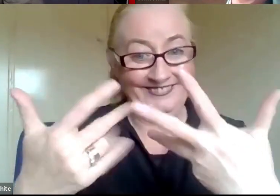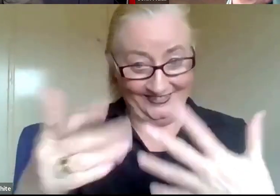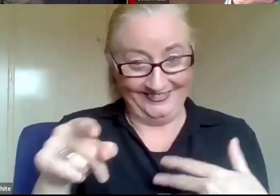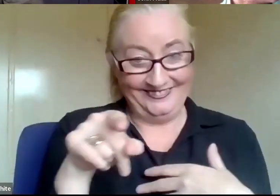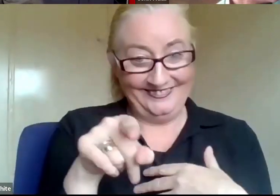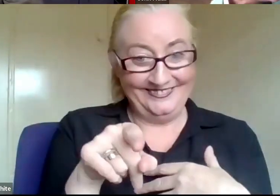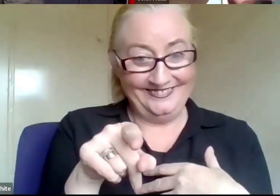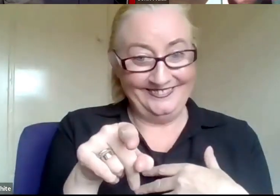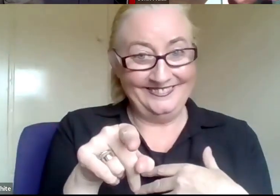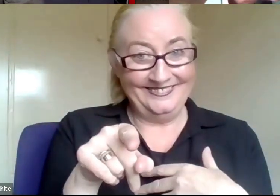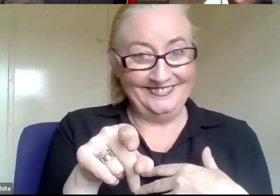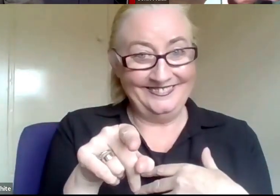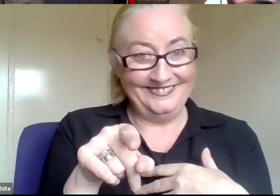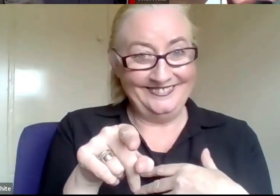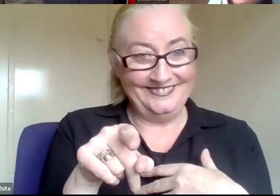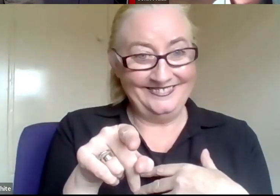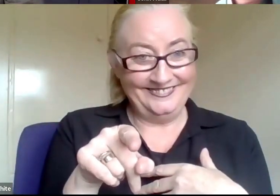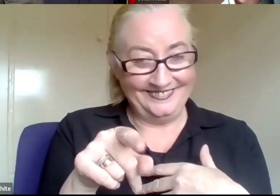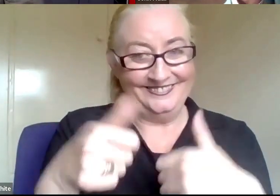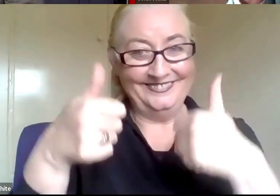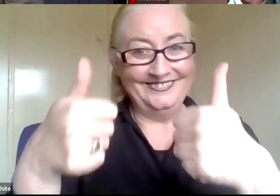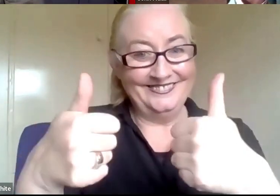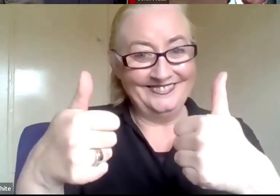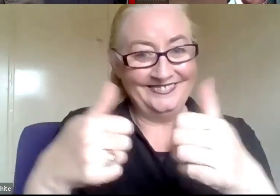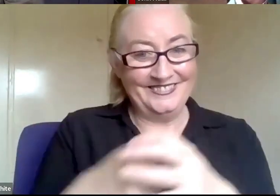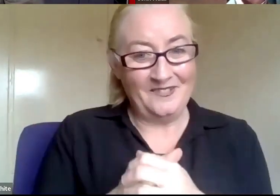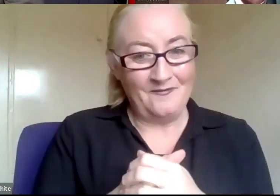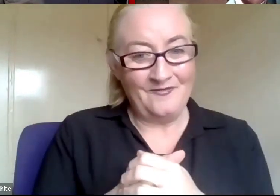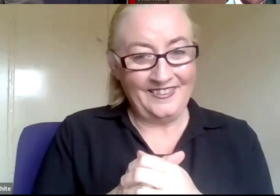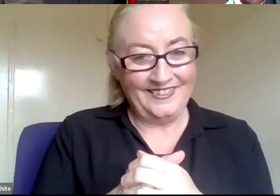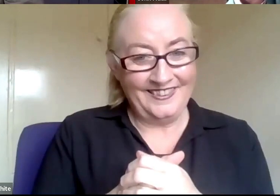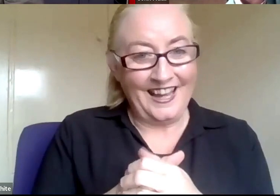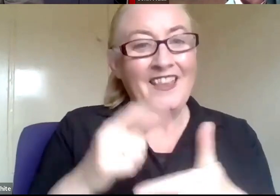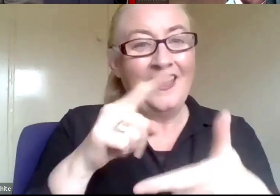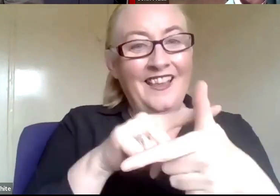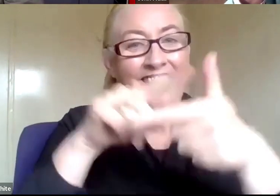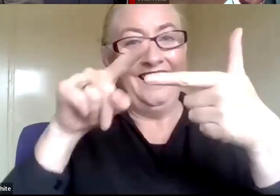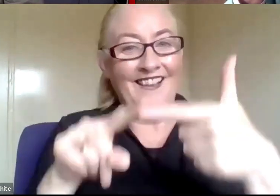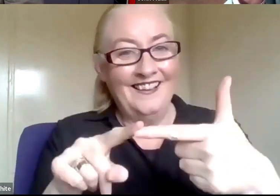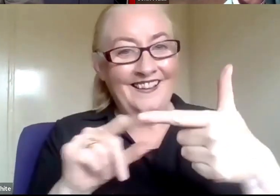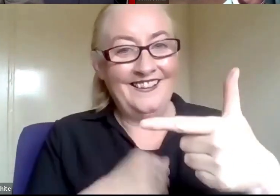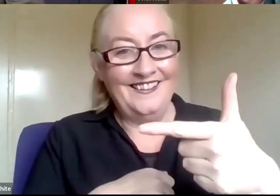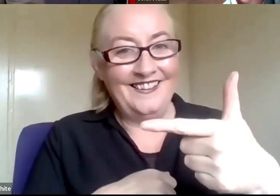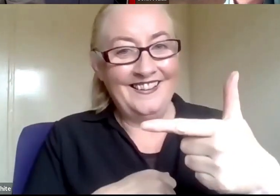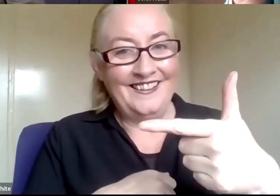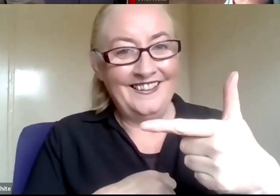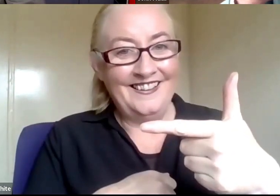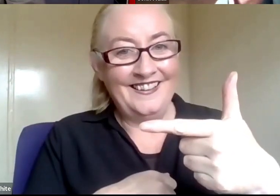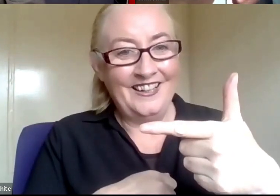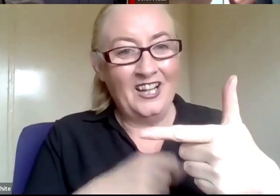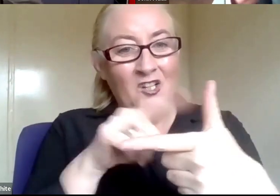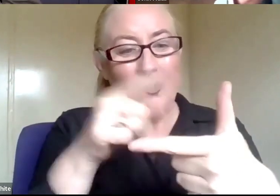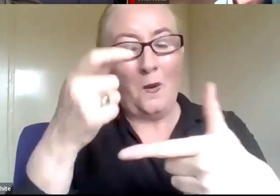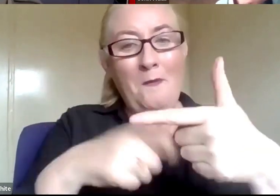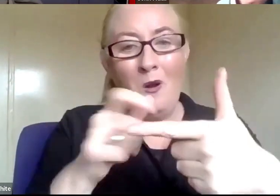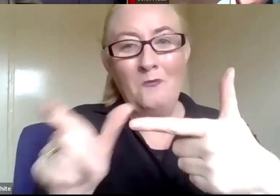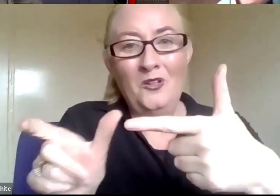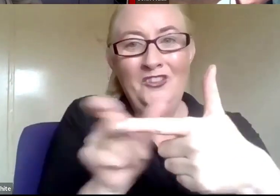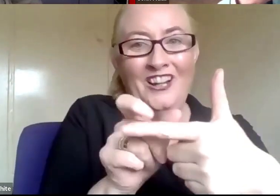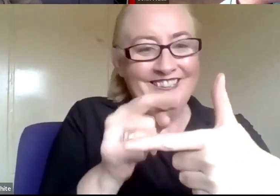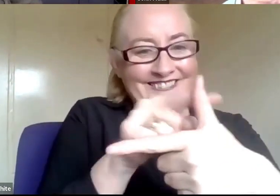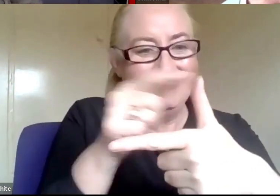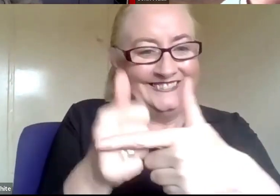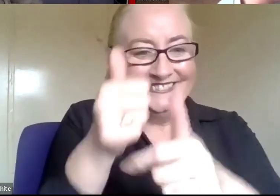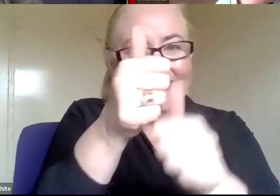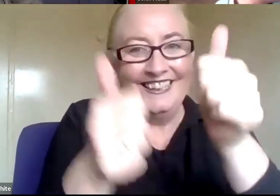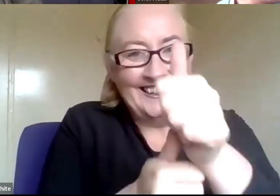is different. That thumb is much shorter than that chap there. So you've got